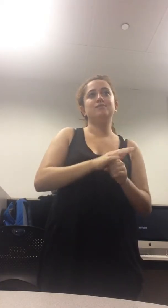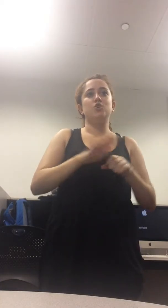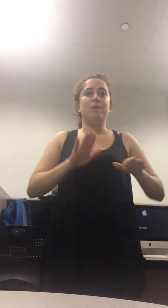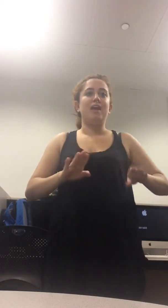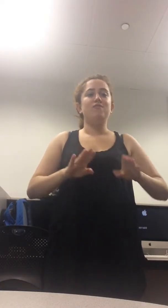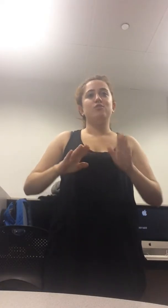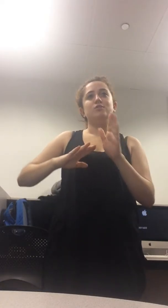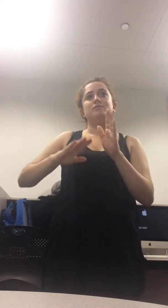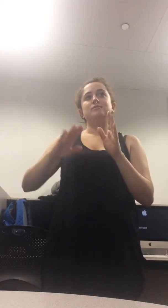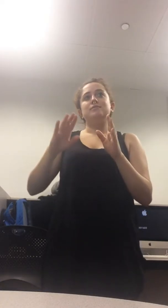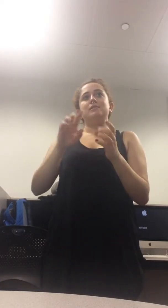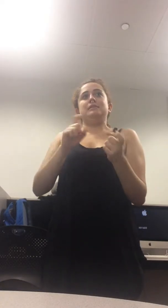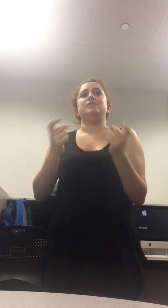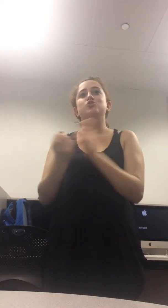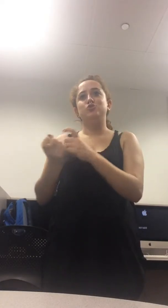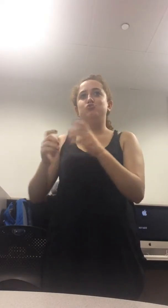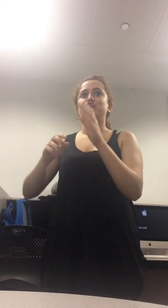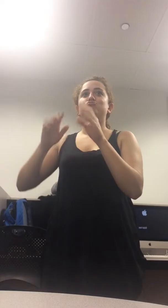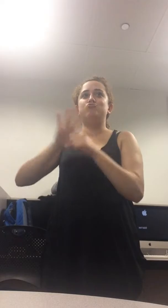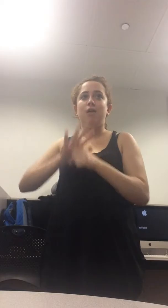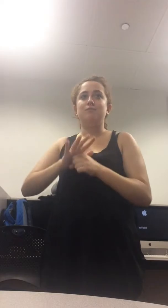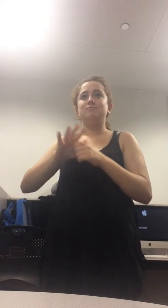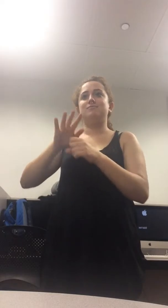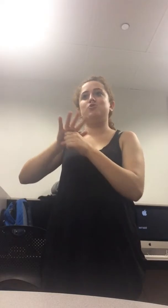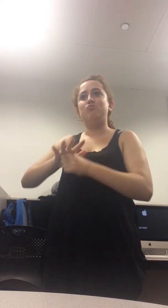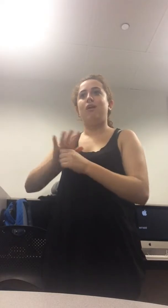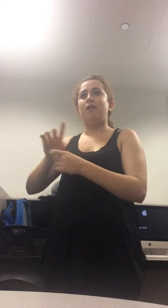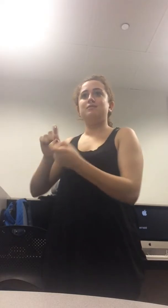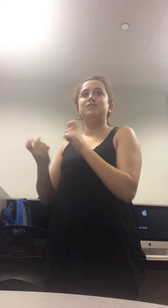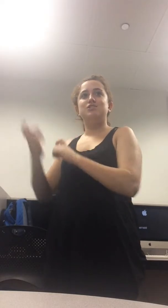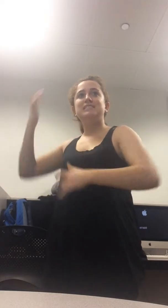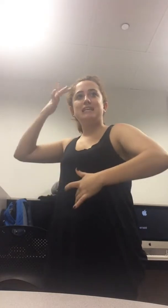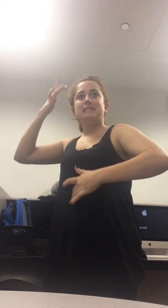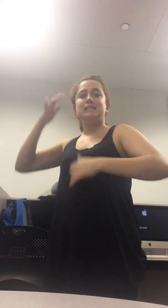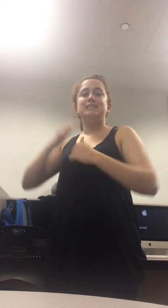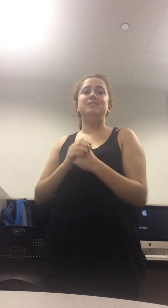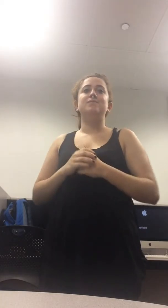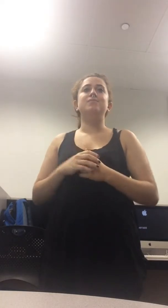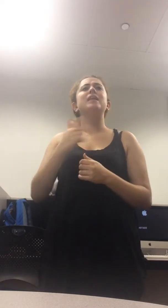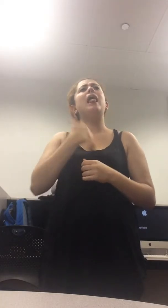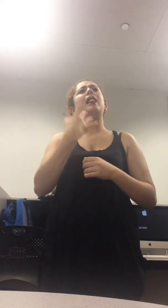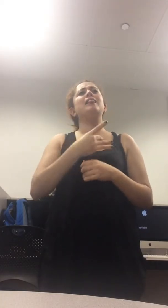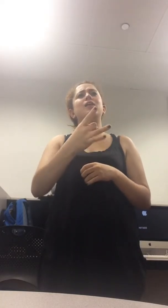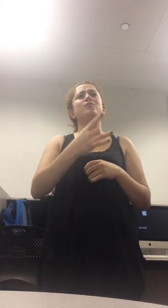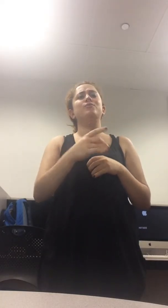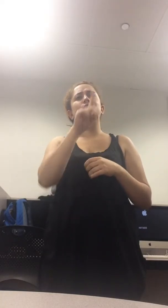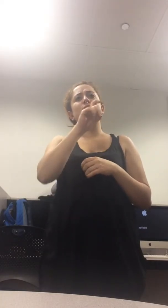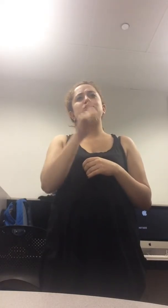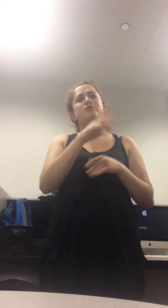So this is kind of the equation that health psychology looks at. But I like the questions that they focus on, and now I want to give you a chance to look at